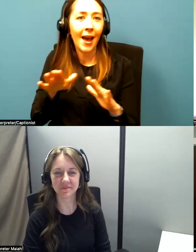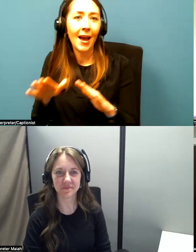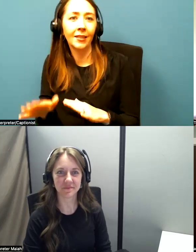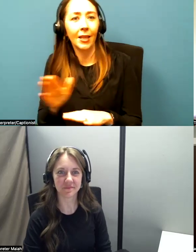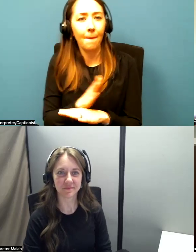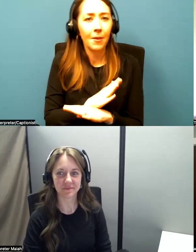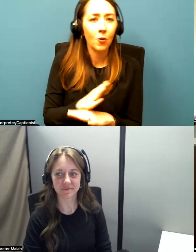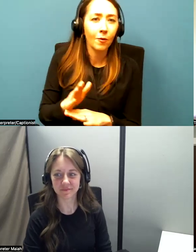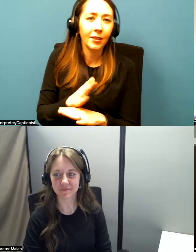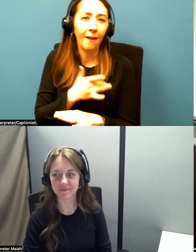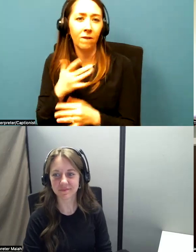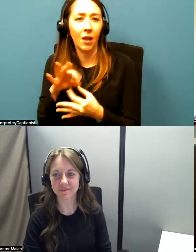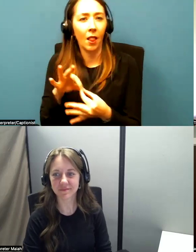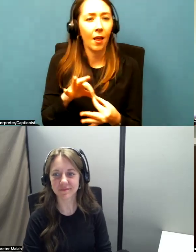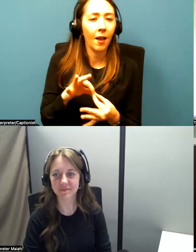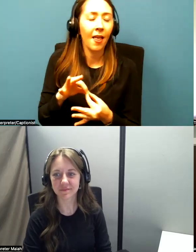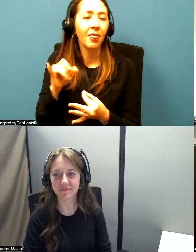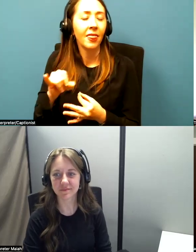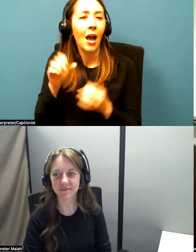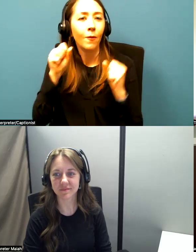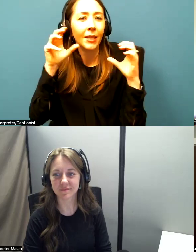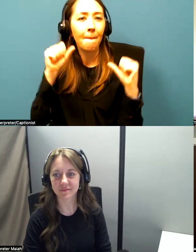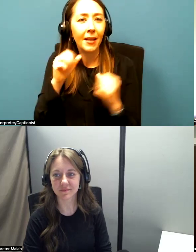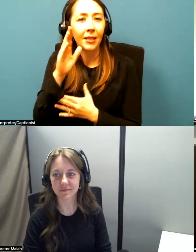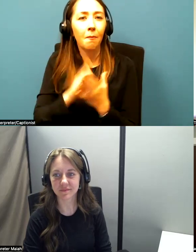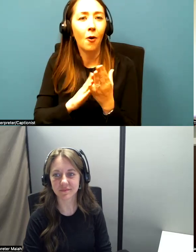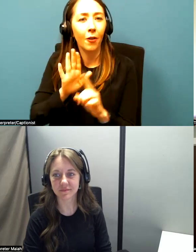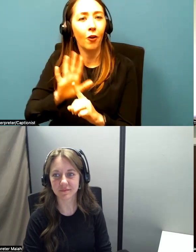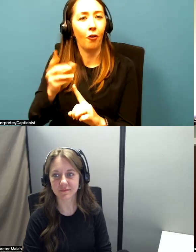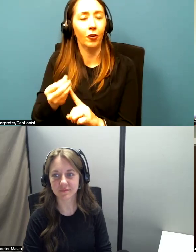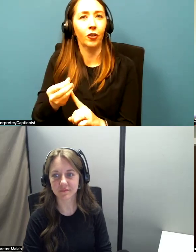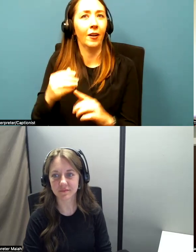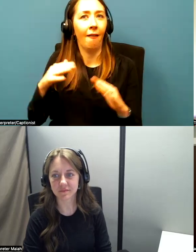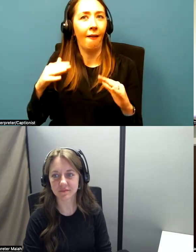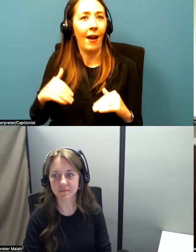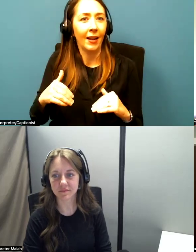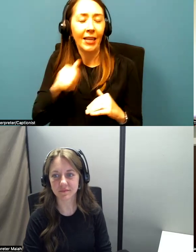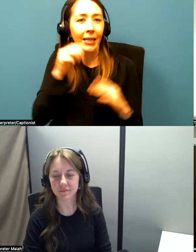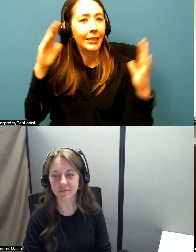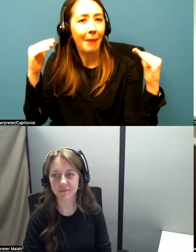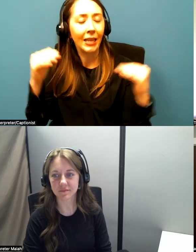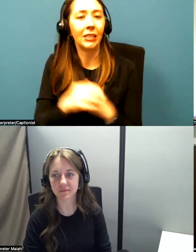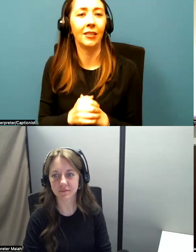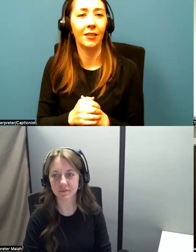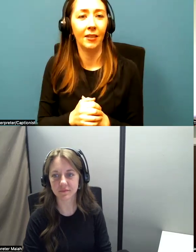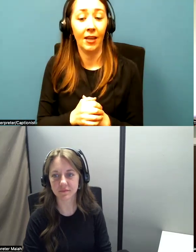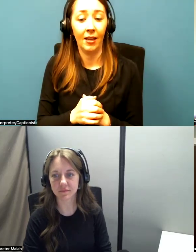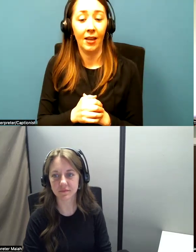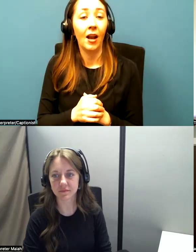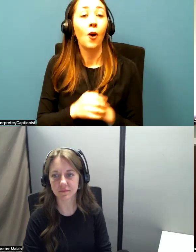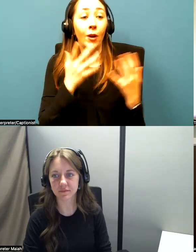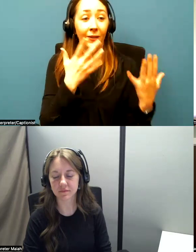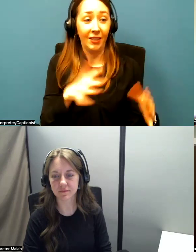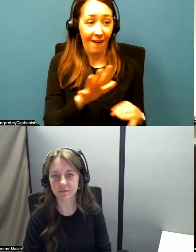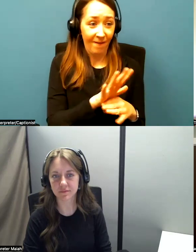and dropping in. And that was an amazing aspect to the culture that I had not anticipated. Like, I came back to the